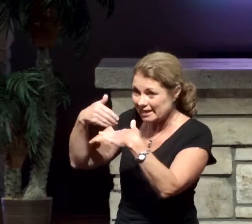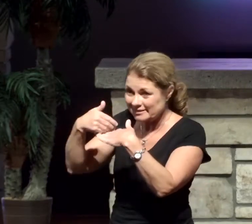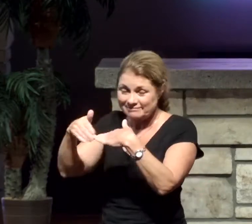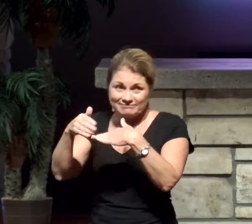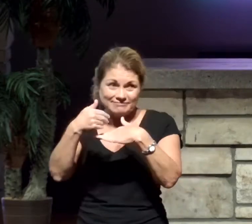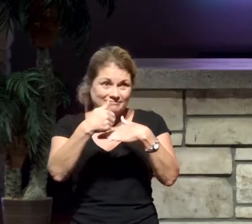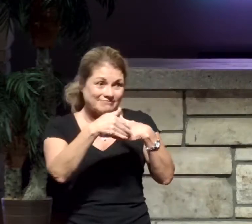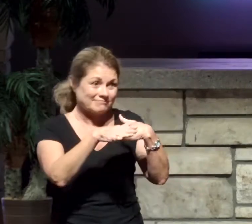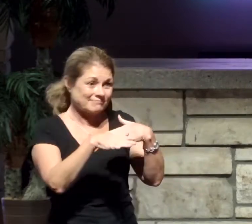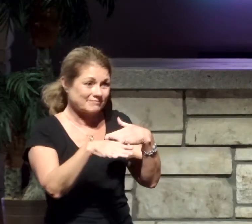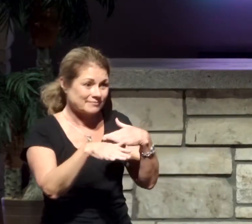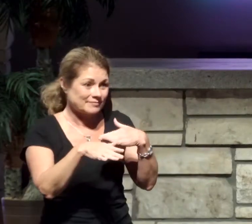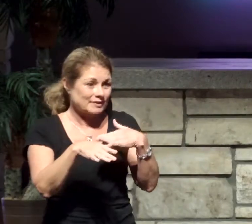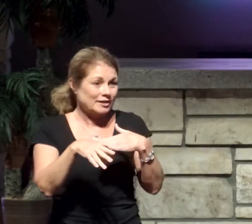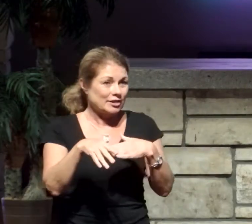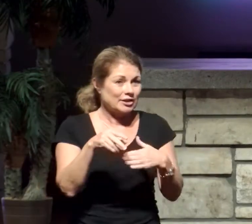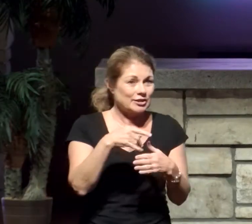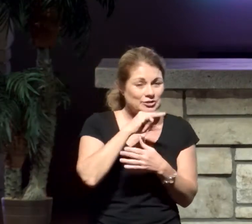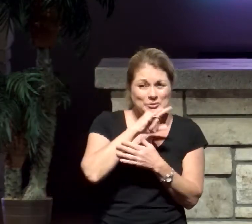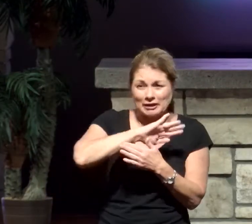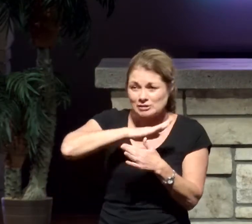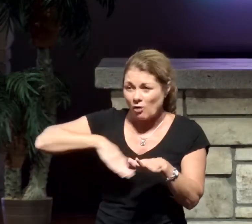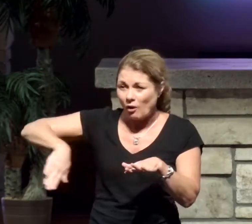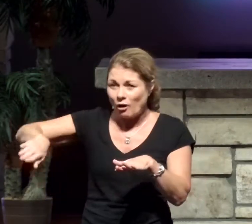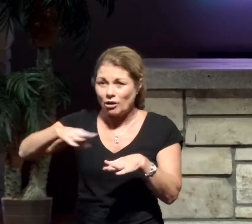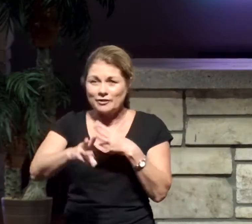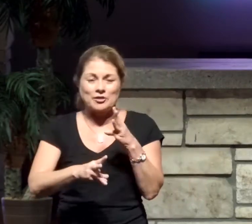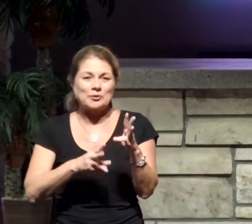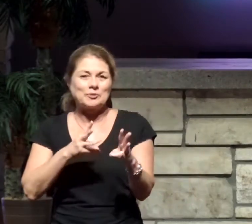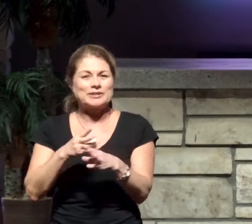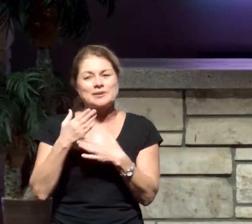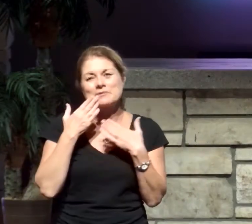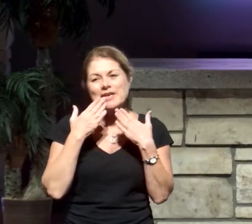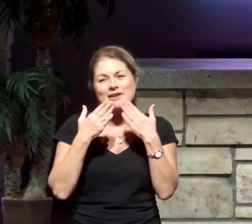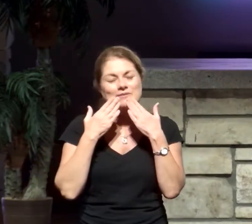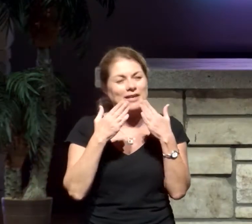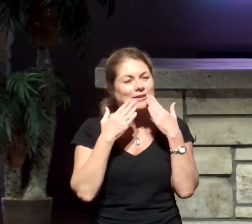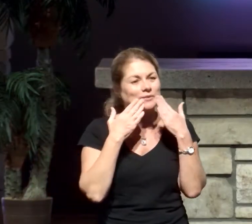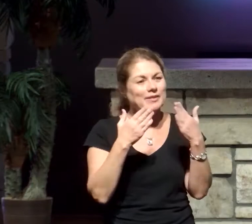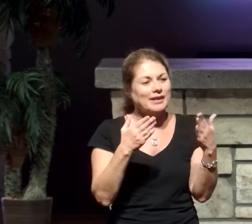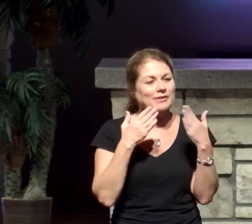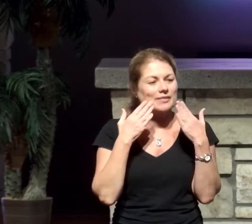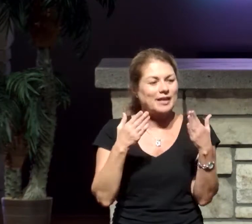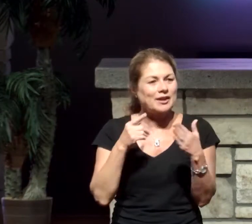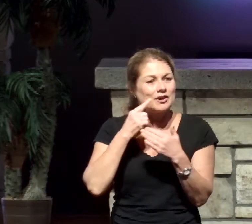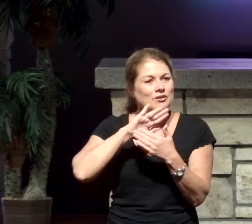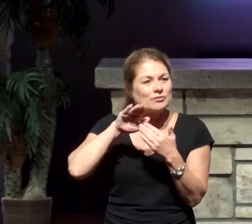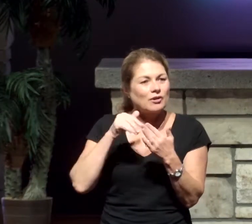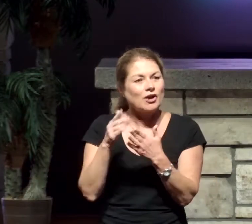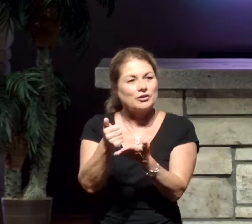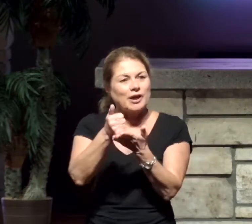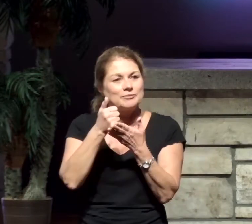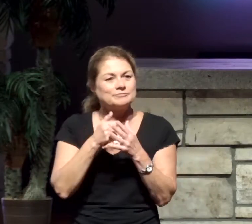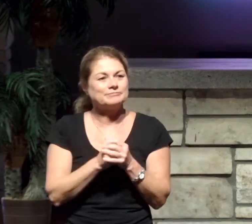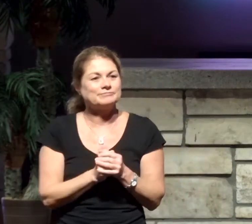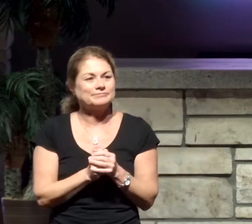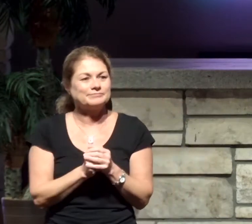Purse to reach kids all over the world during this holiday season. So thank you for all of your help in